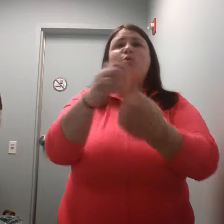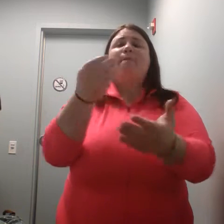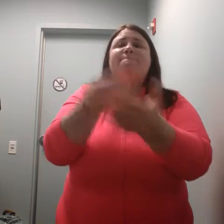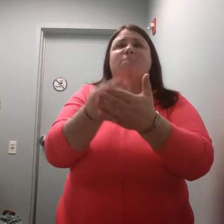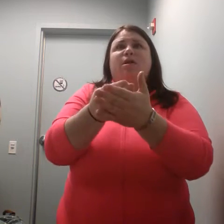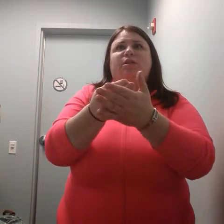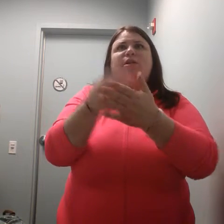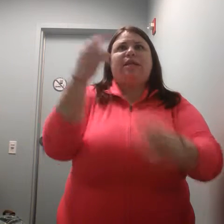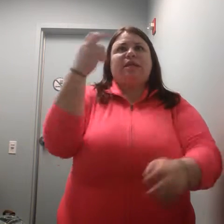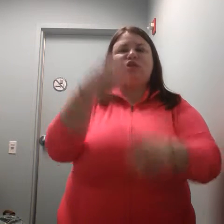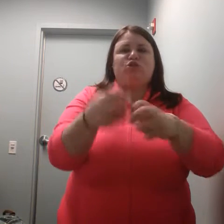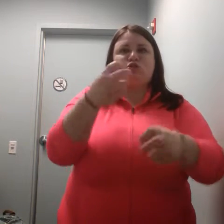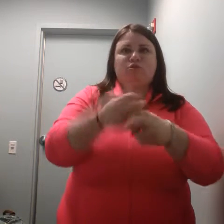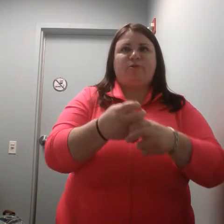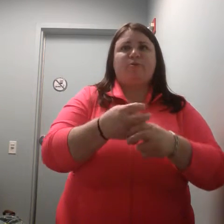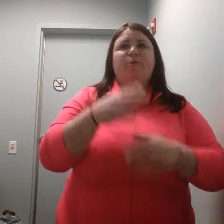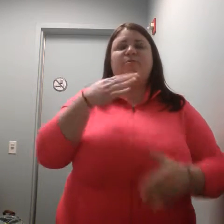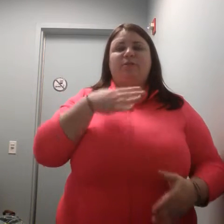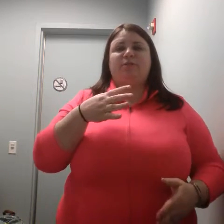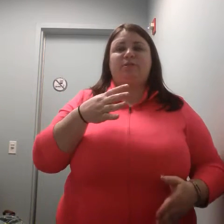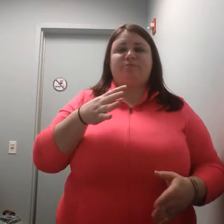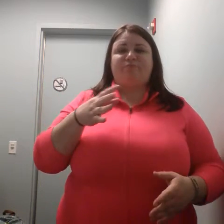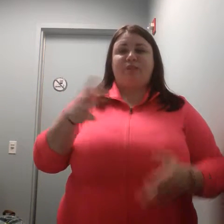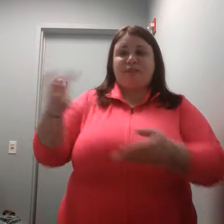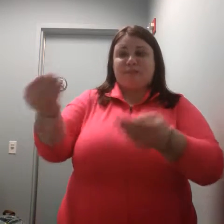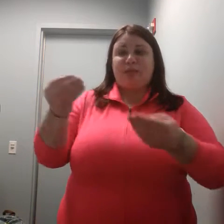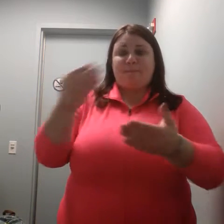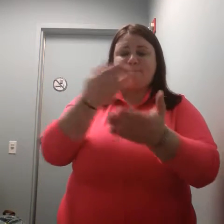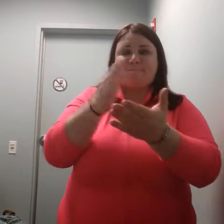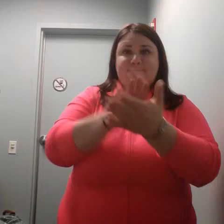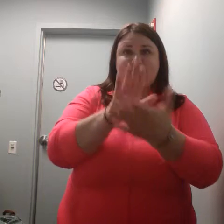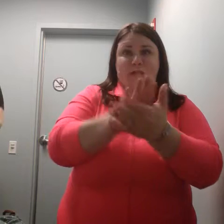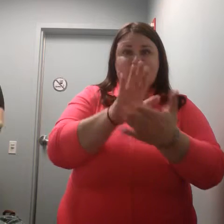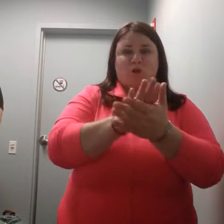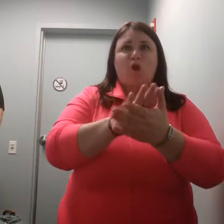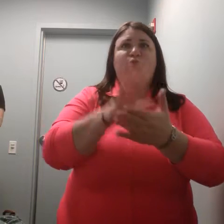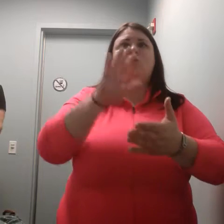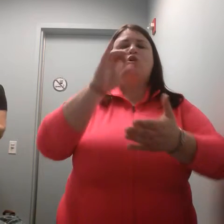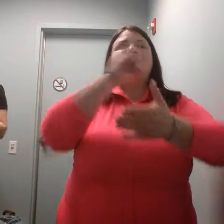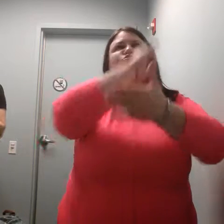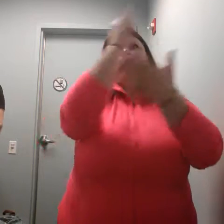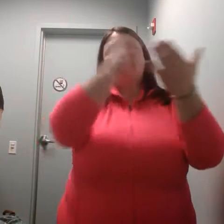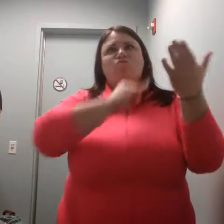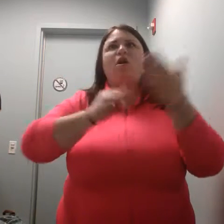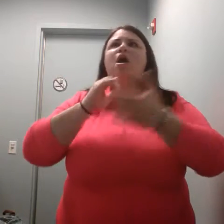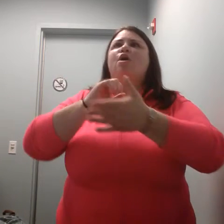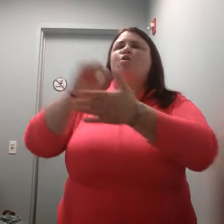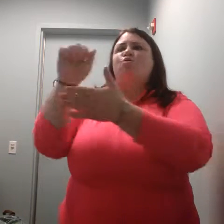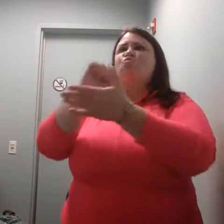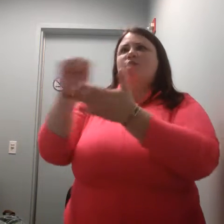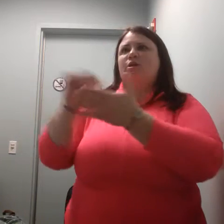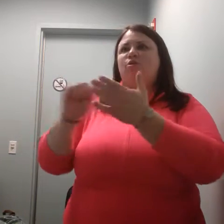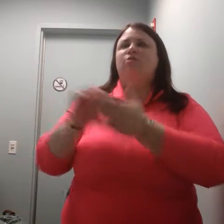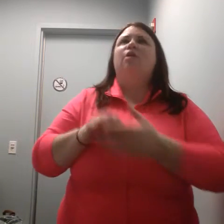want you guys to do is to take out a piece of paper. We're going to do a little drawing, a little notes today. And of course, you'll need something to write with.